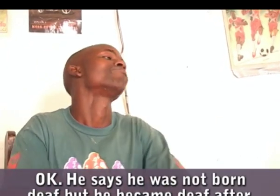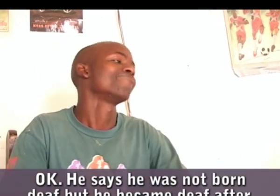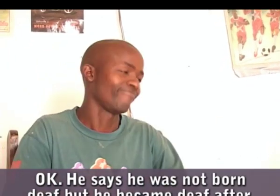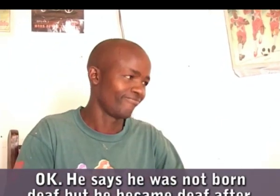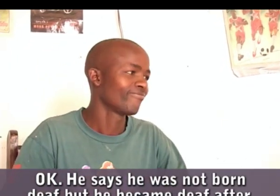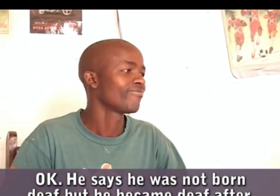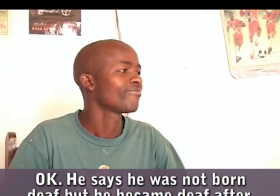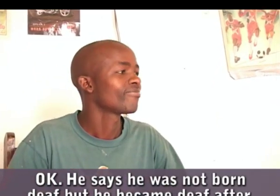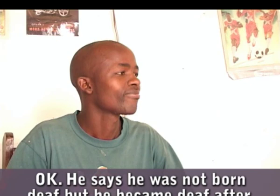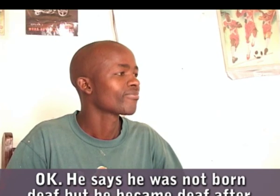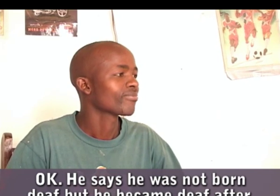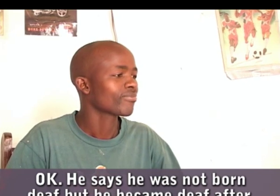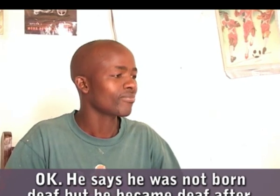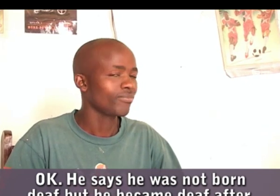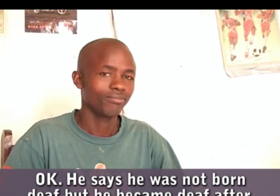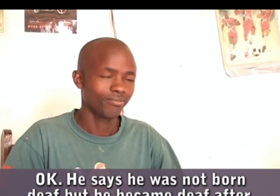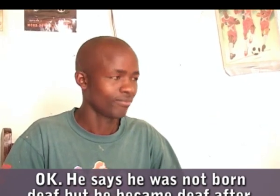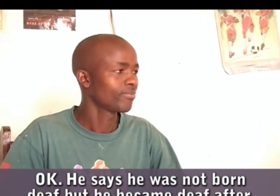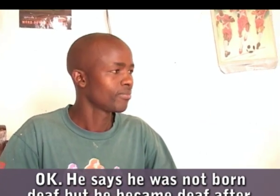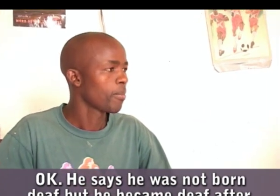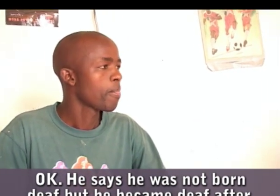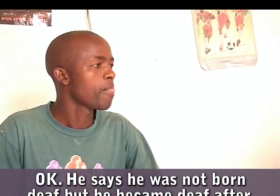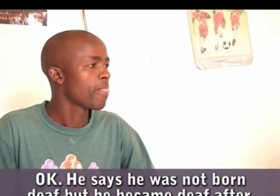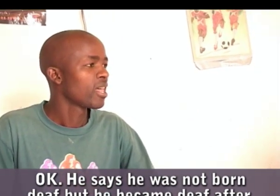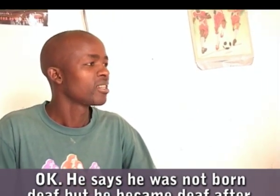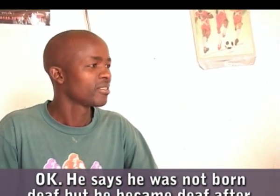Okay, he says he was not born deaf, but he became deaf